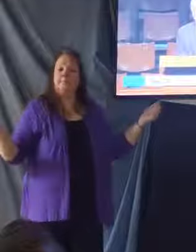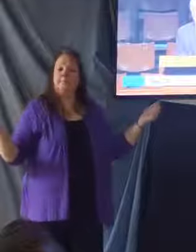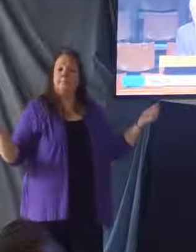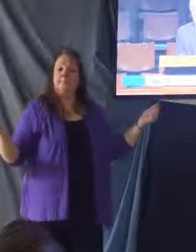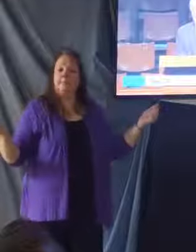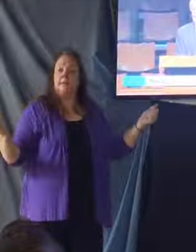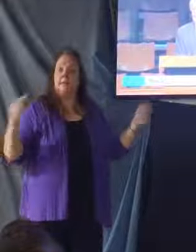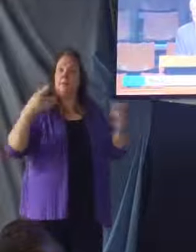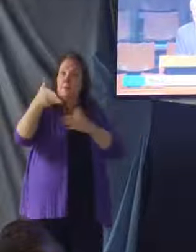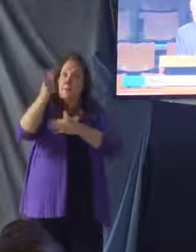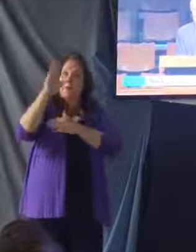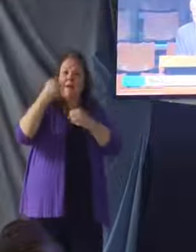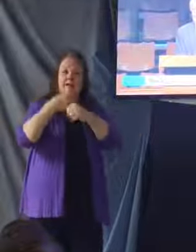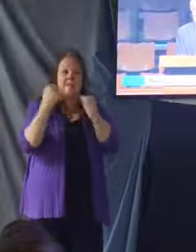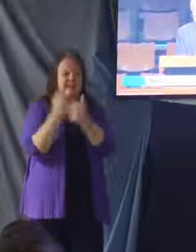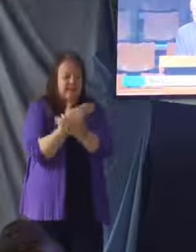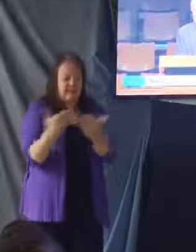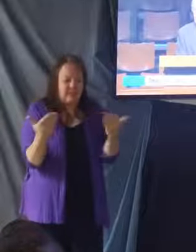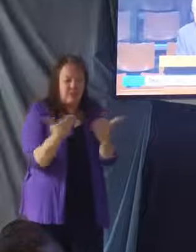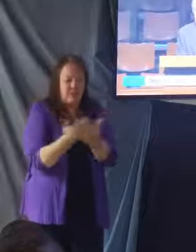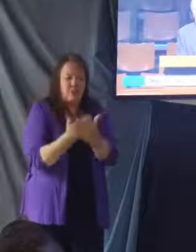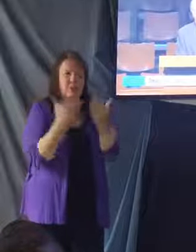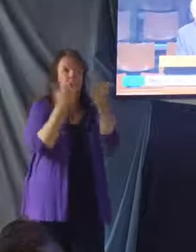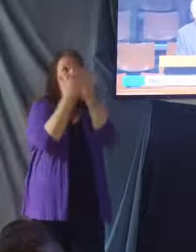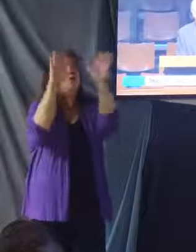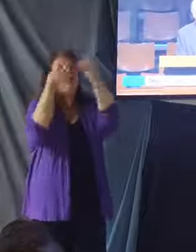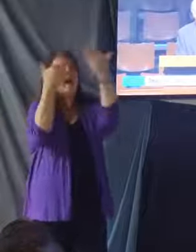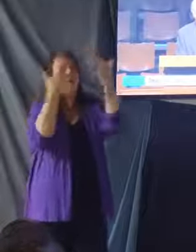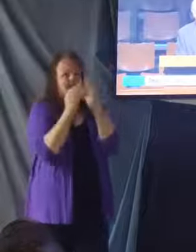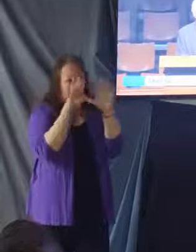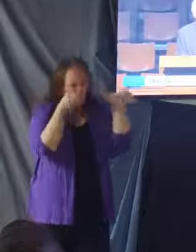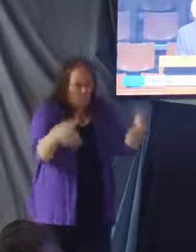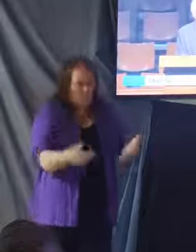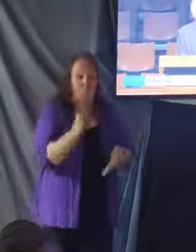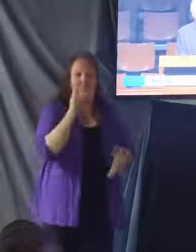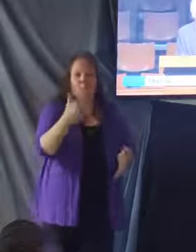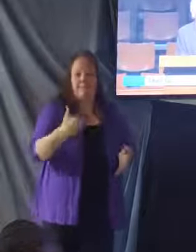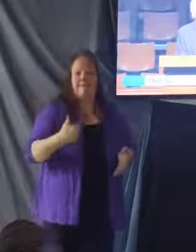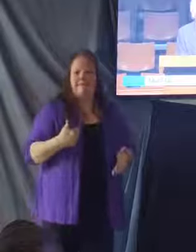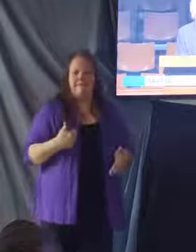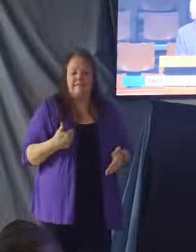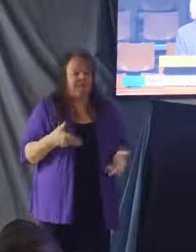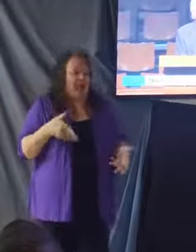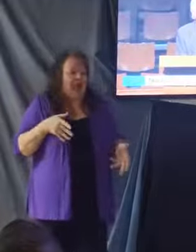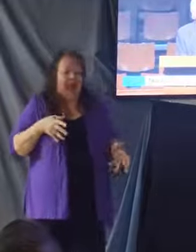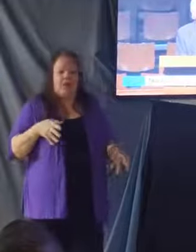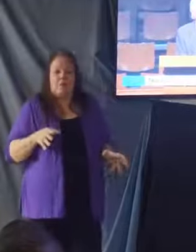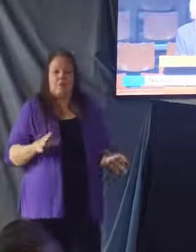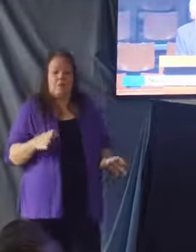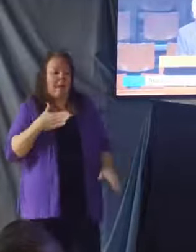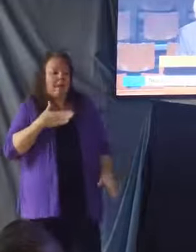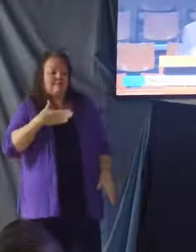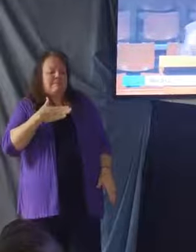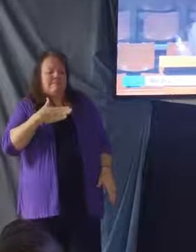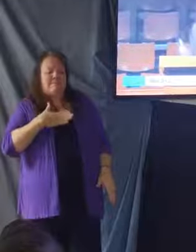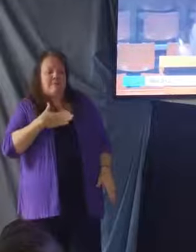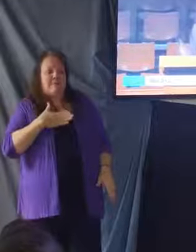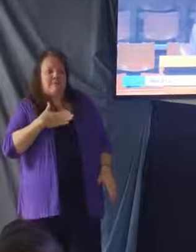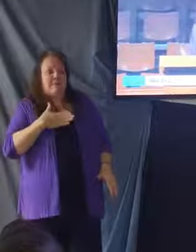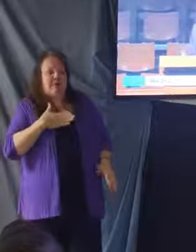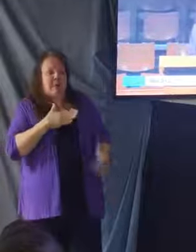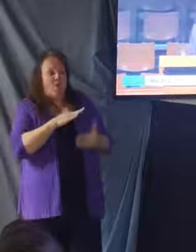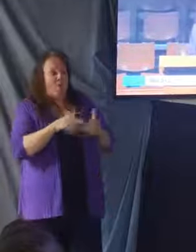When God makes all things new, with a new heaven and new earth at the end of Revelation, I don't want my whole